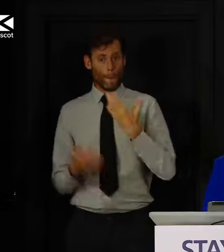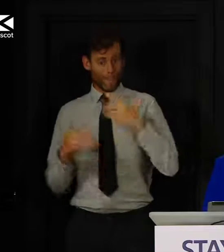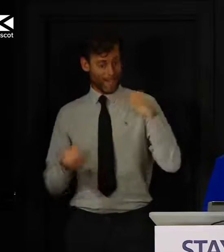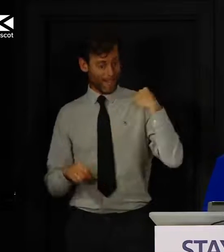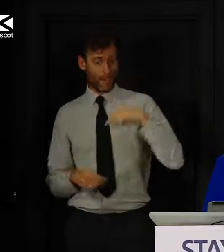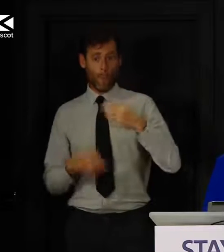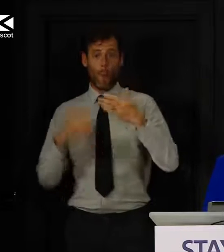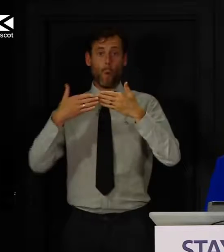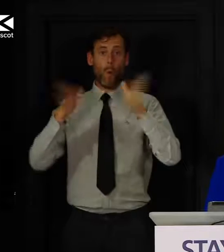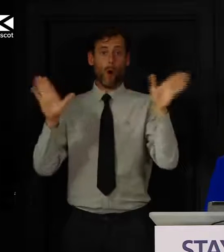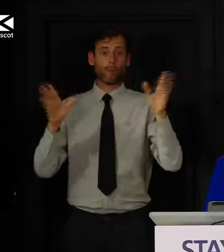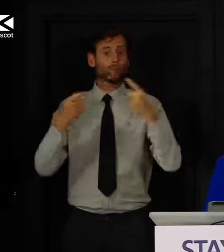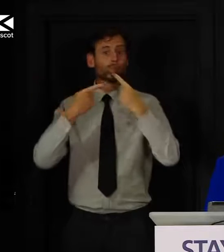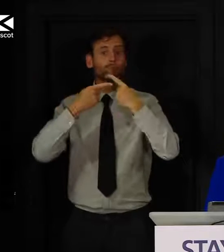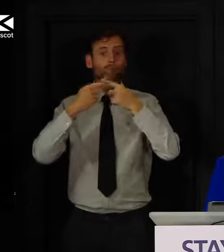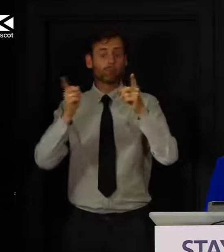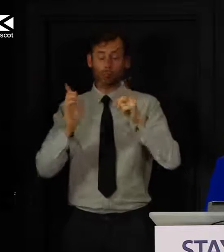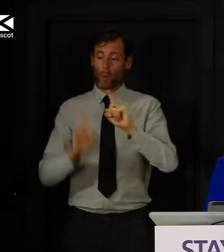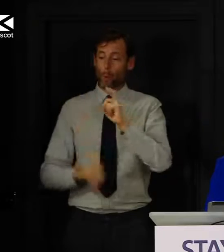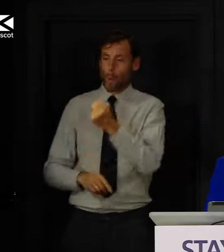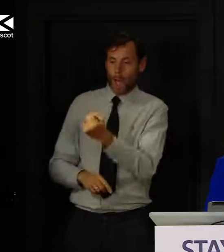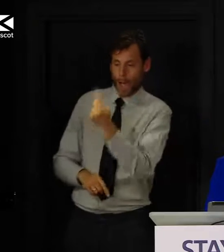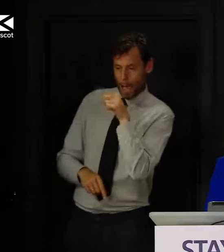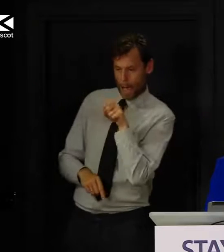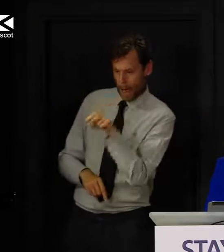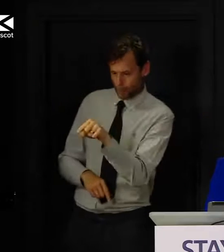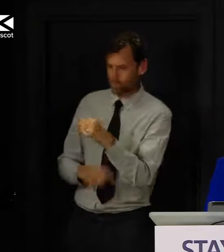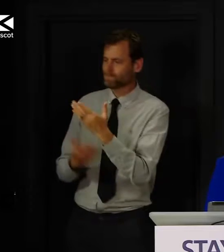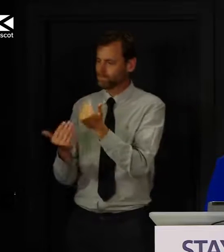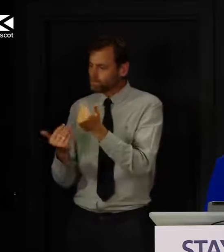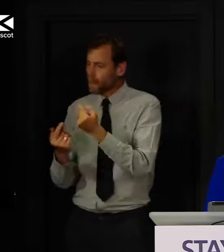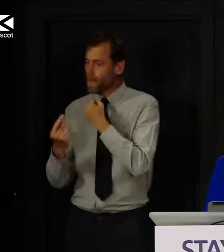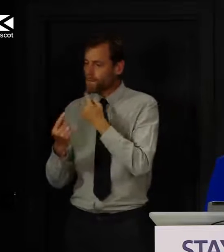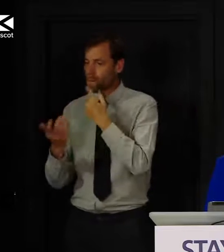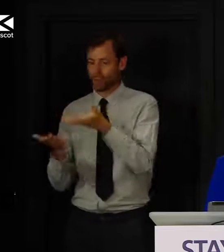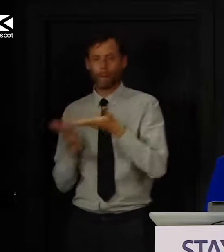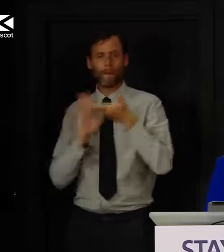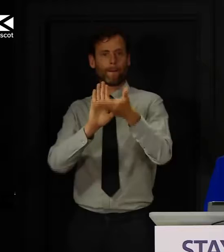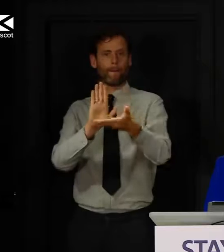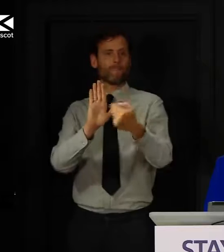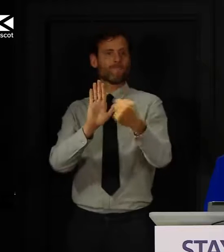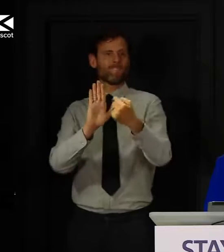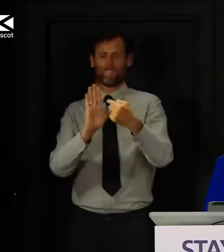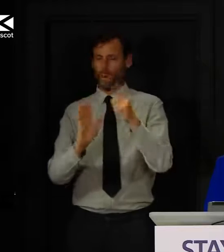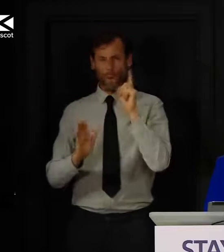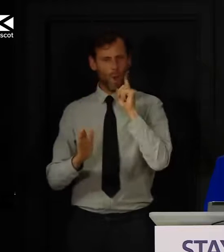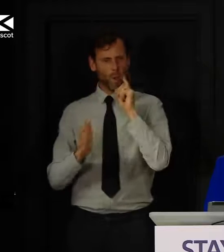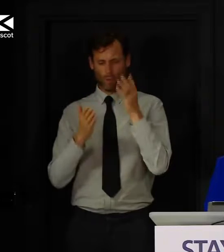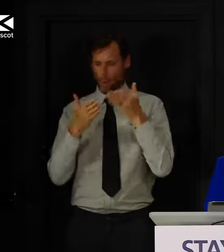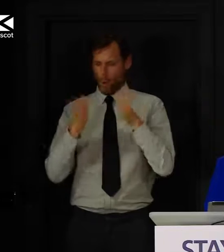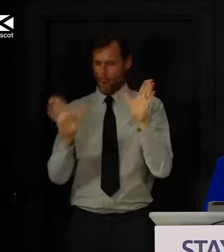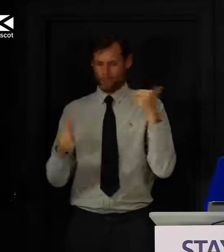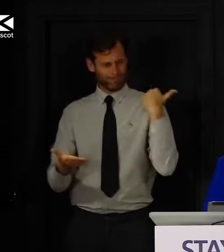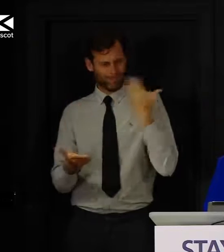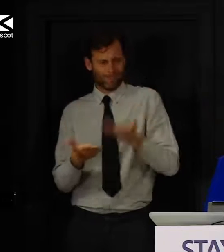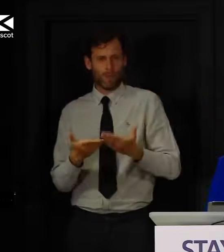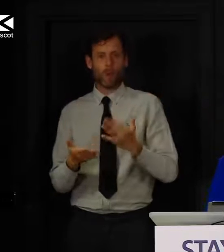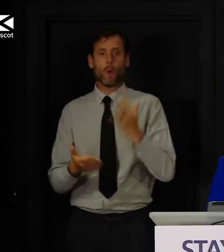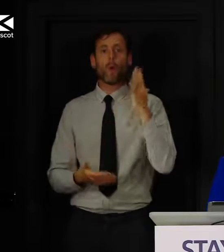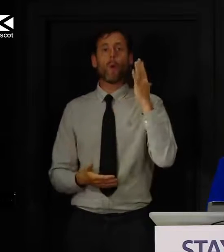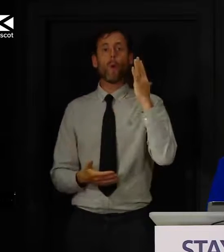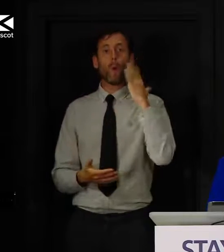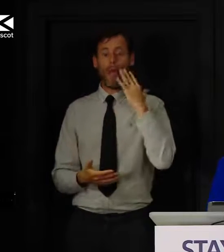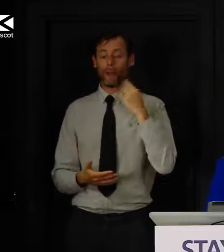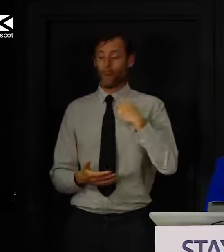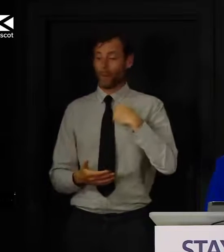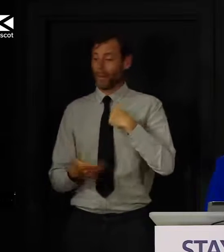transparent and open about the statistics and the information that we have when we are confident of that